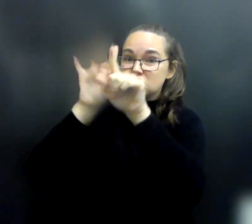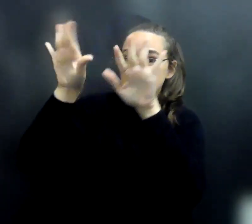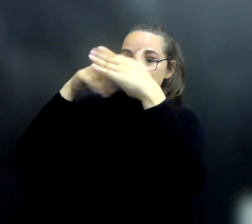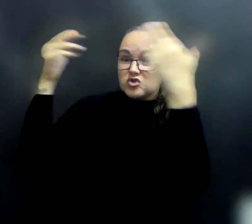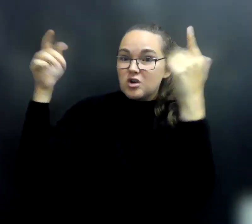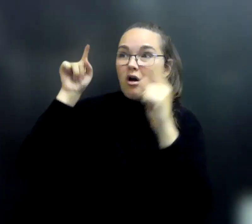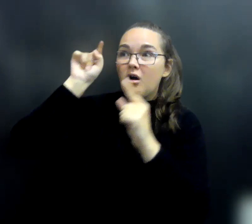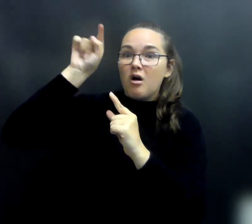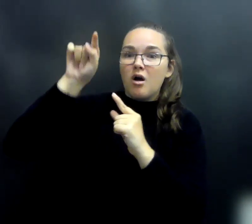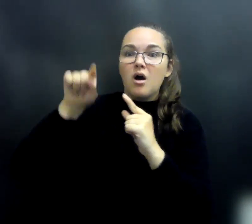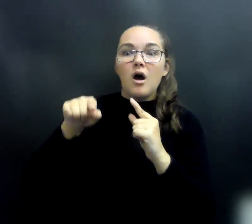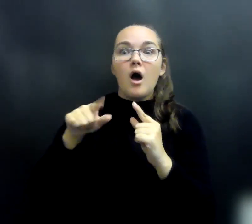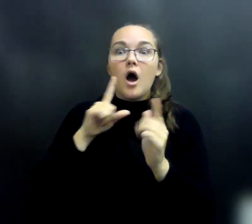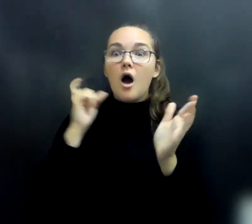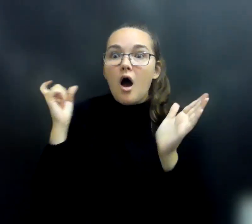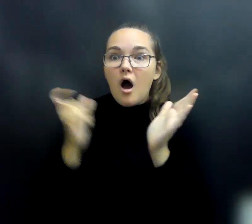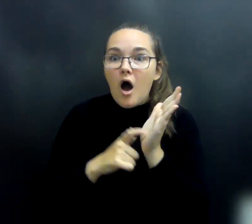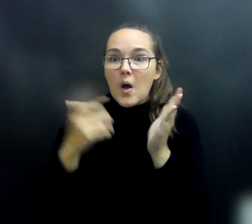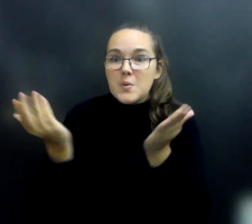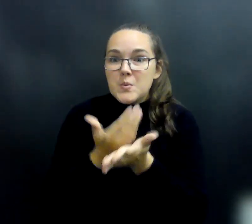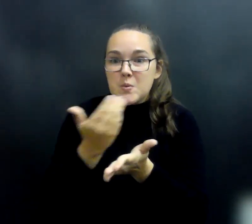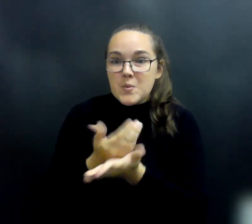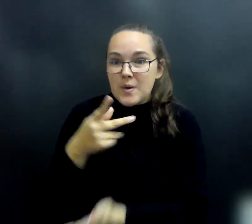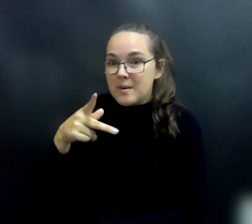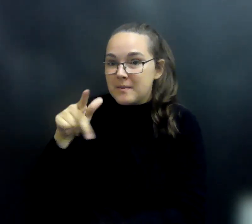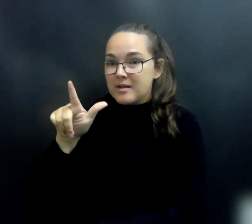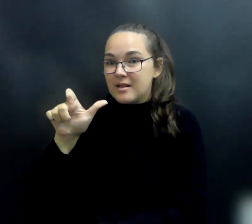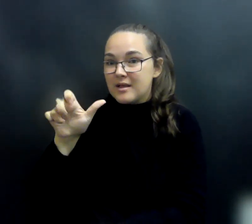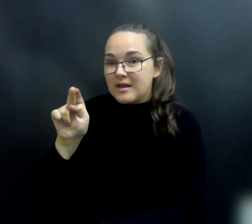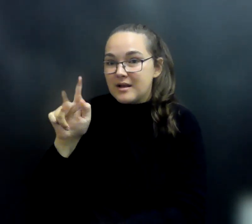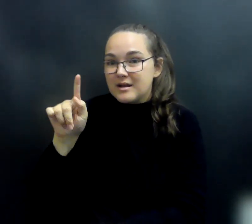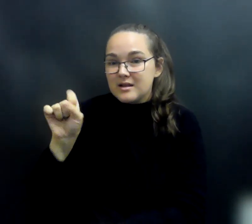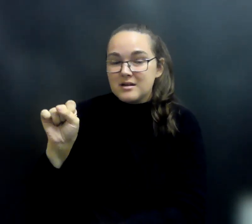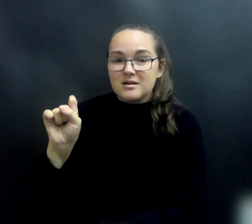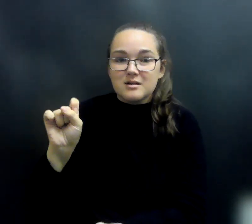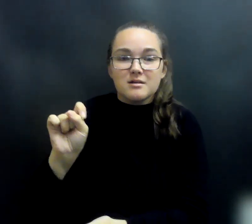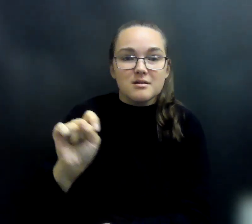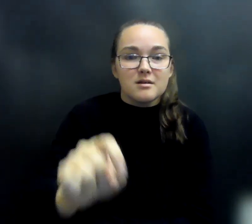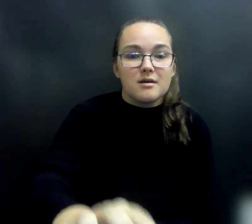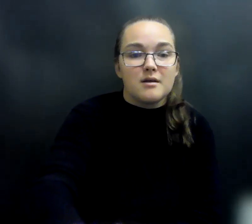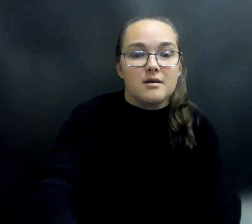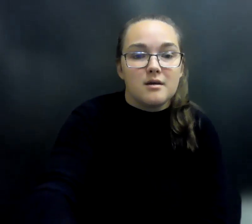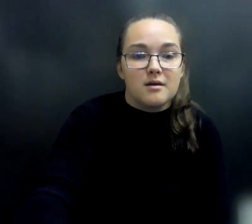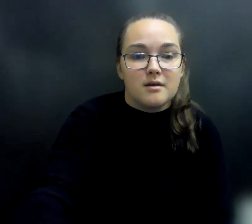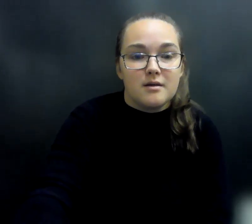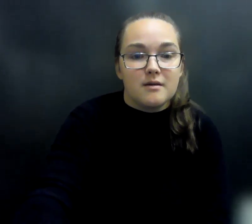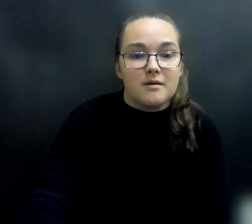He'd discovered a new planet. William named the planet Georgium Sidus, George's star, in honor of